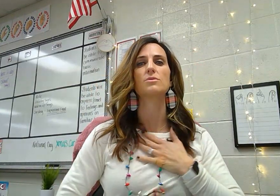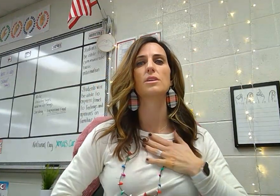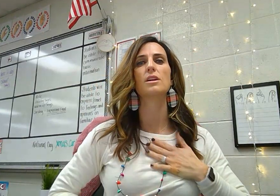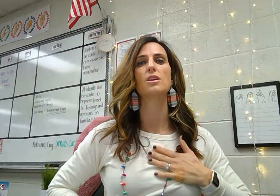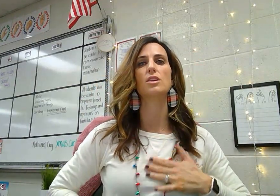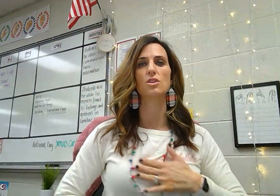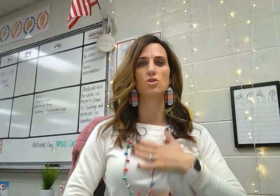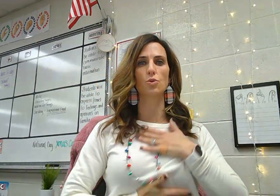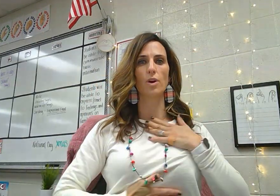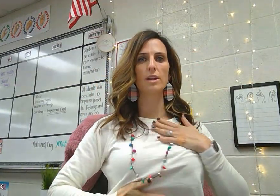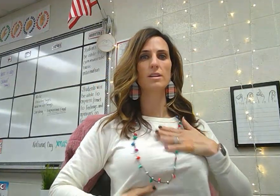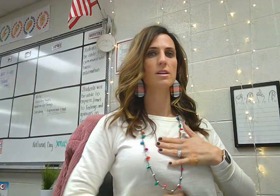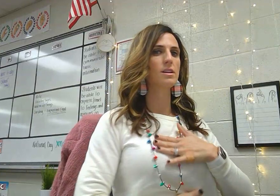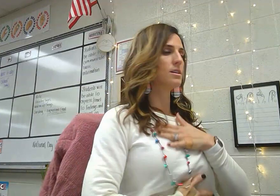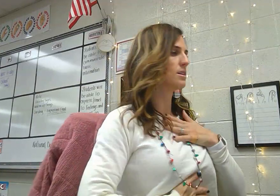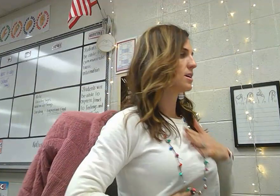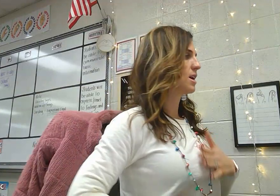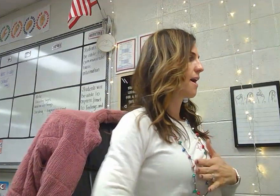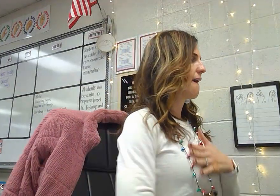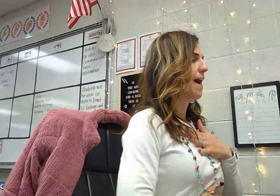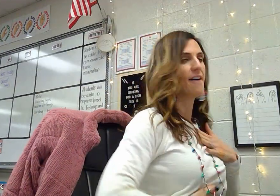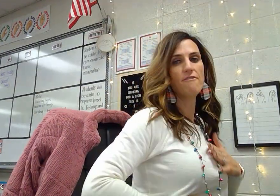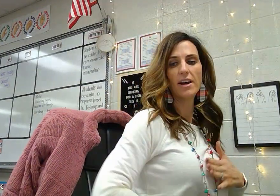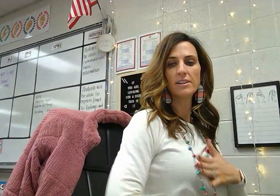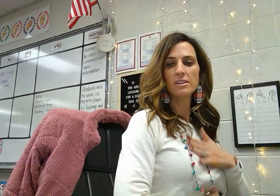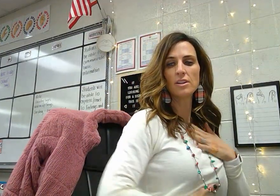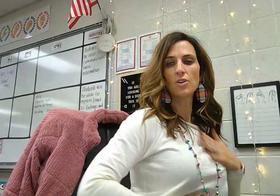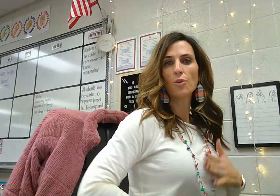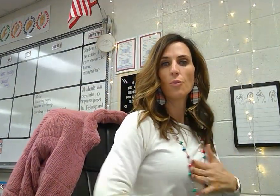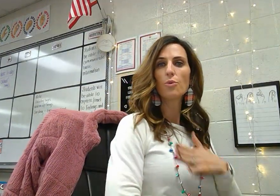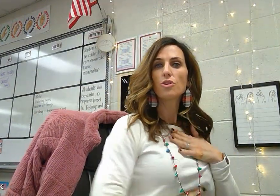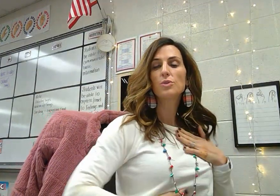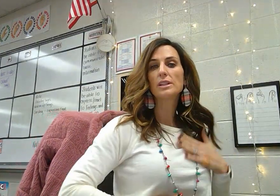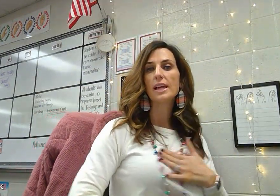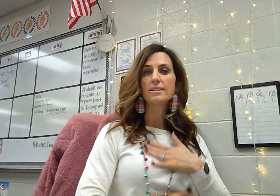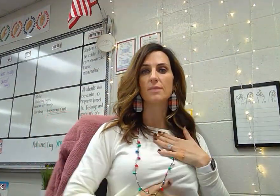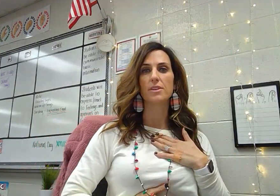Next one, enjoy, have fun, or you really like something.